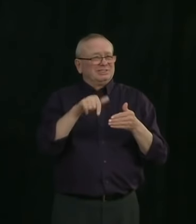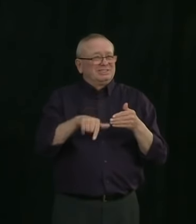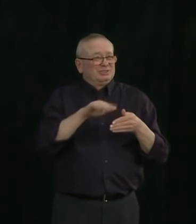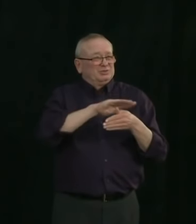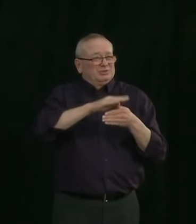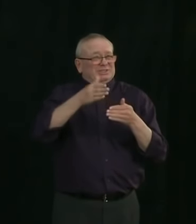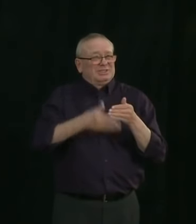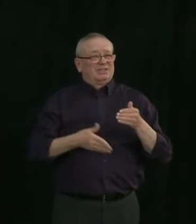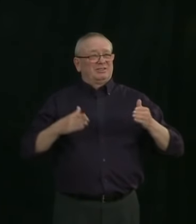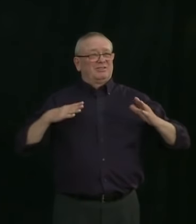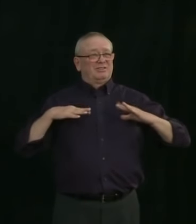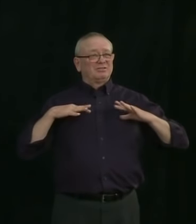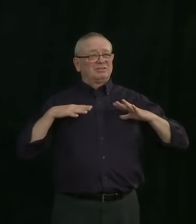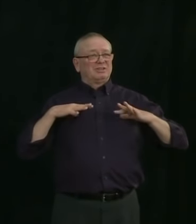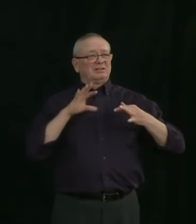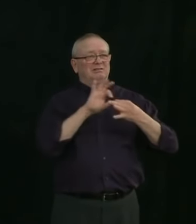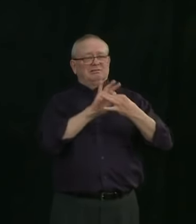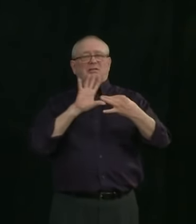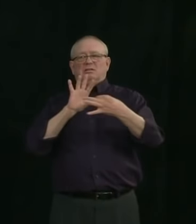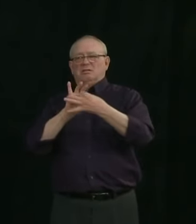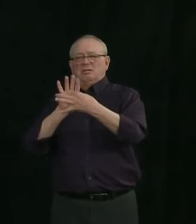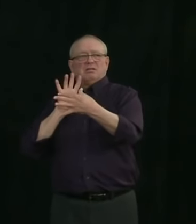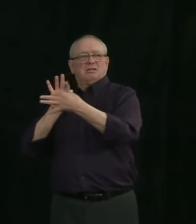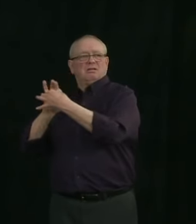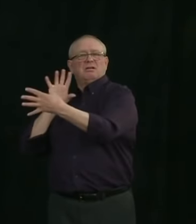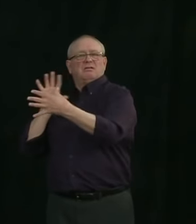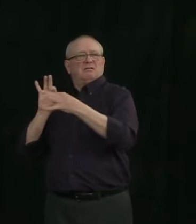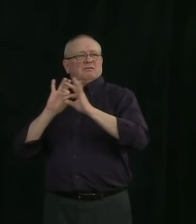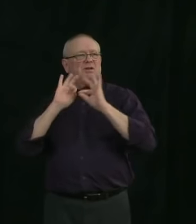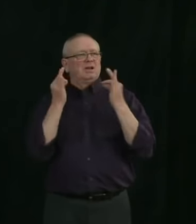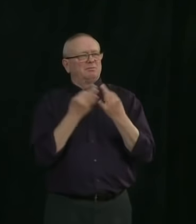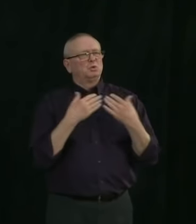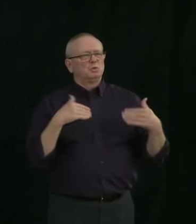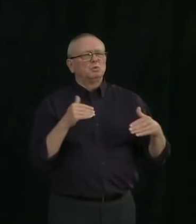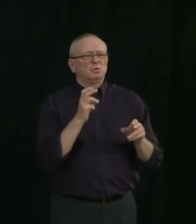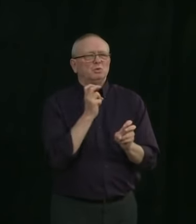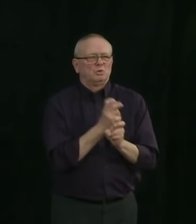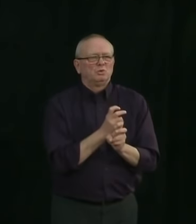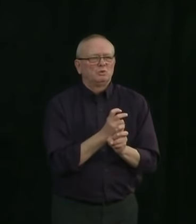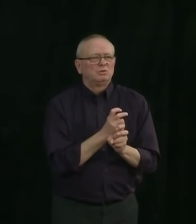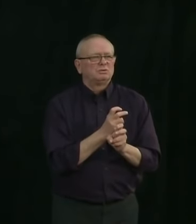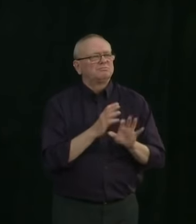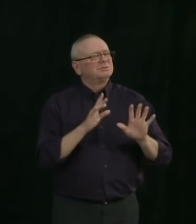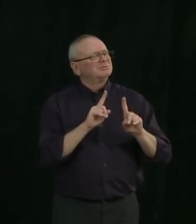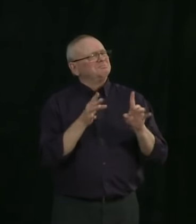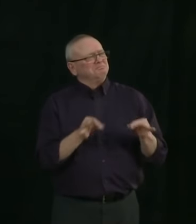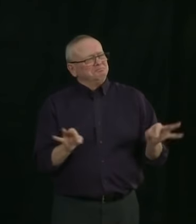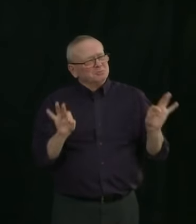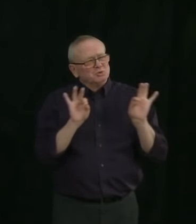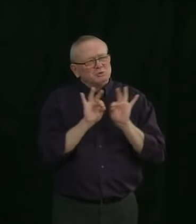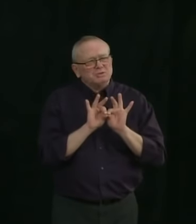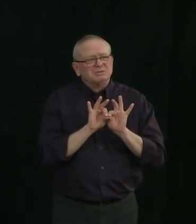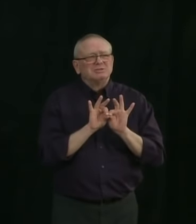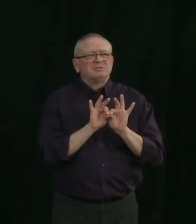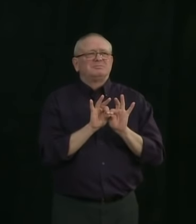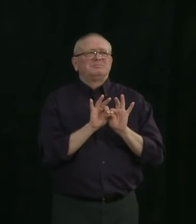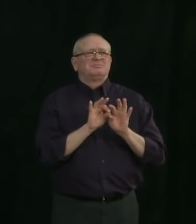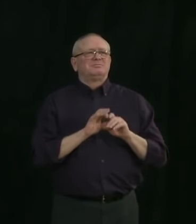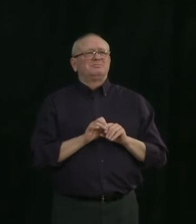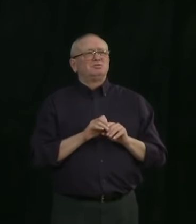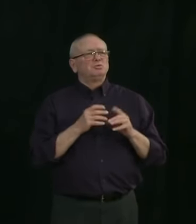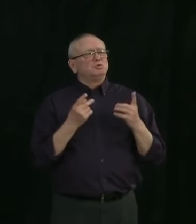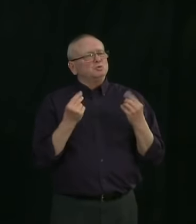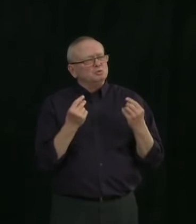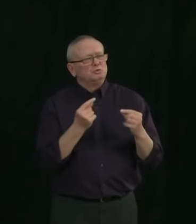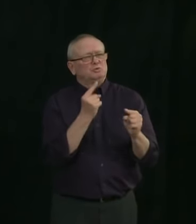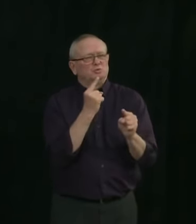but what we are doing matters. These are difficult times for all of us, but doing what is right isn't always easy. Staying home this long weekend is the